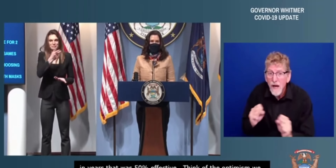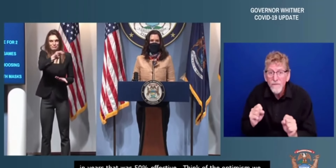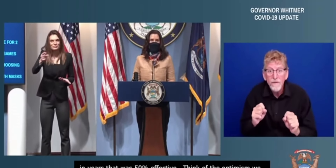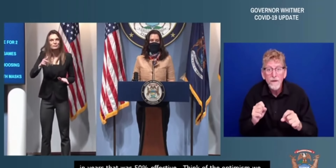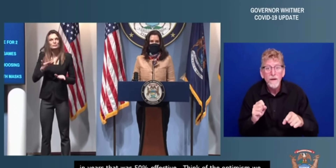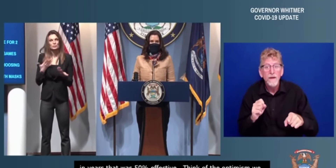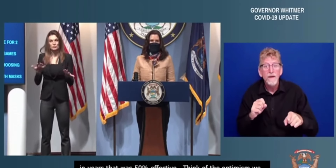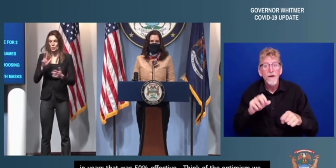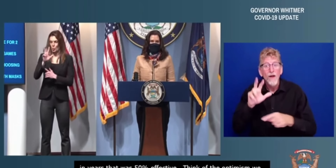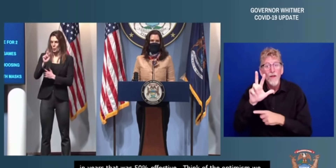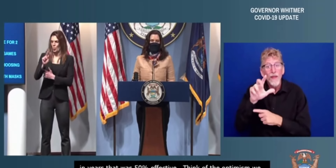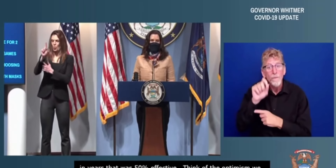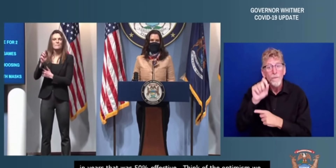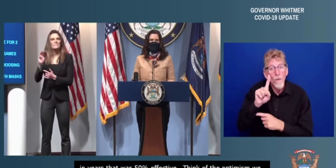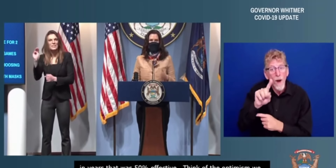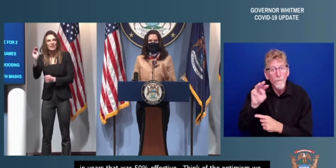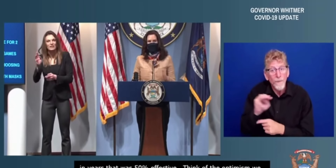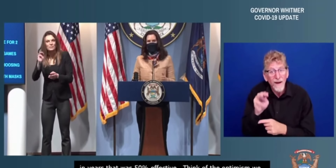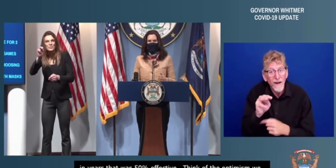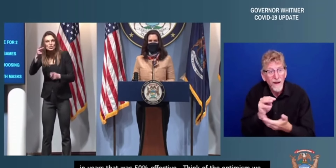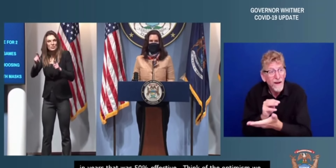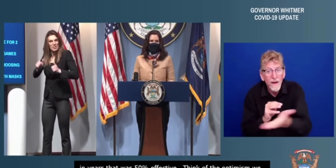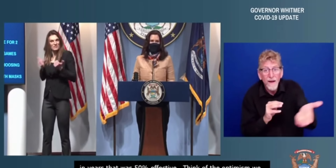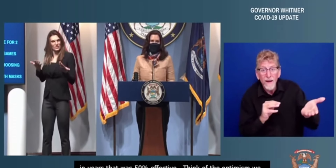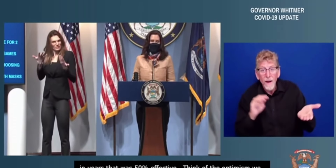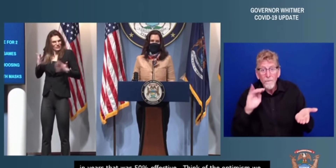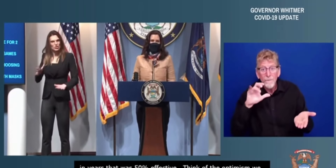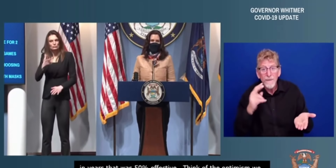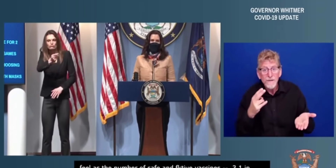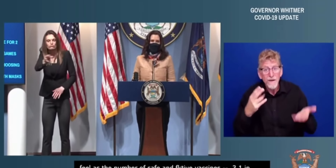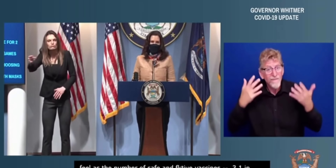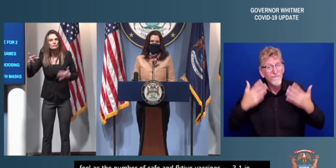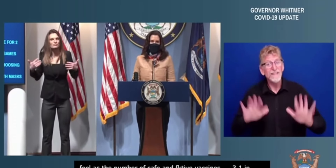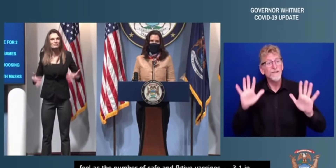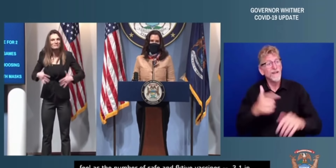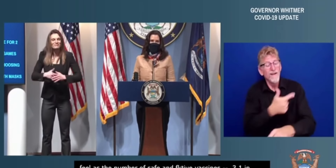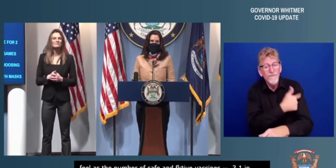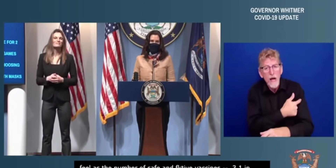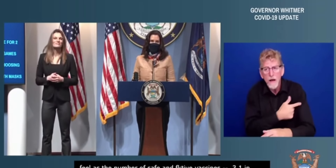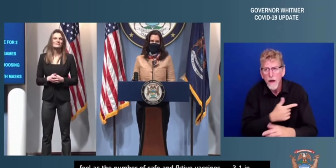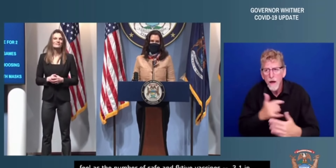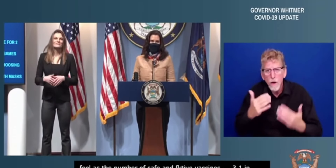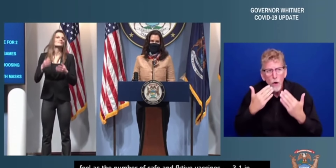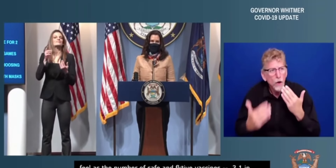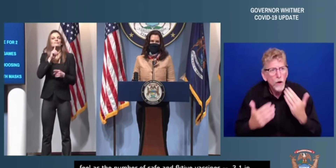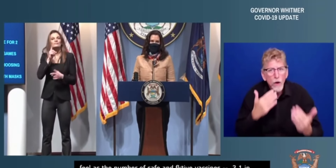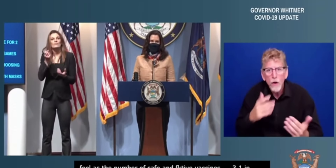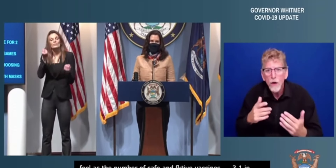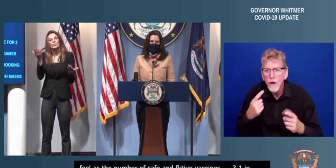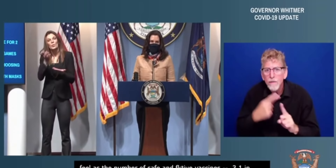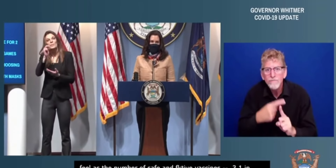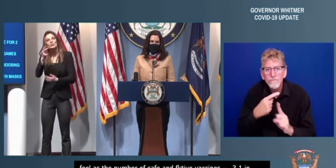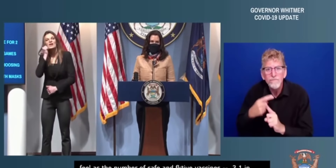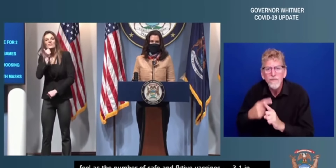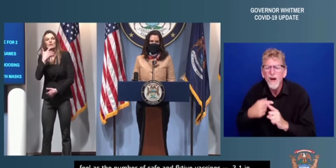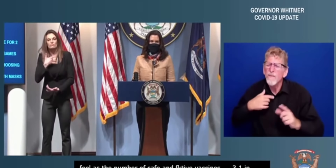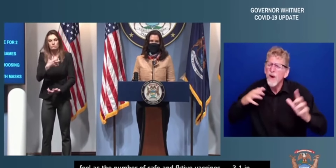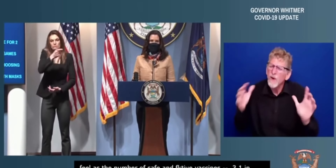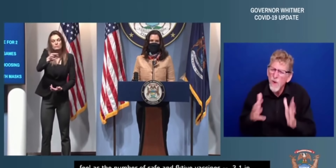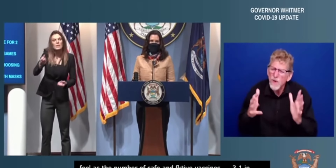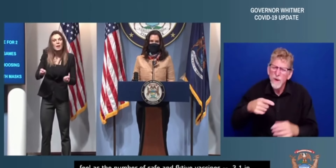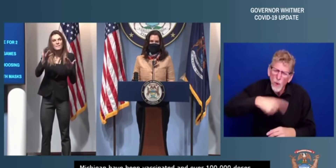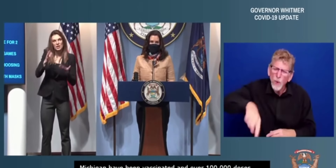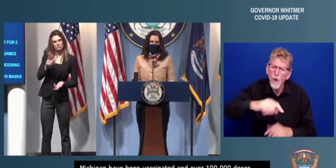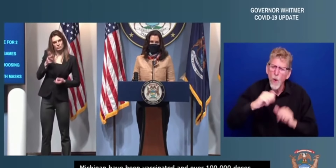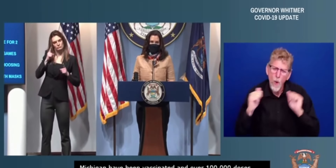over 100,000 doses administered every day. I urge all eligible Michiganders to get vaccinated as soon as possible because